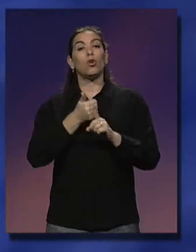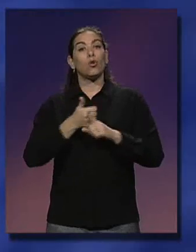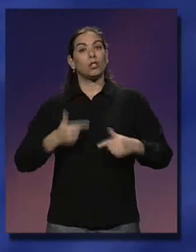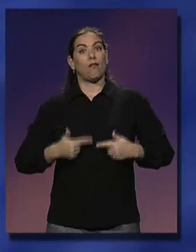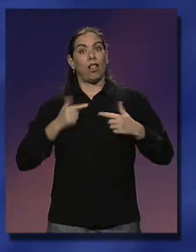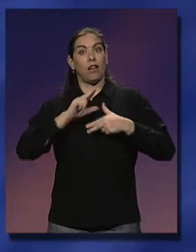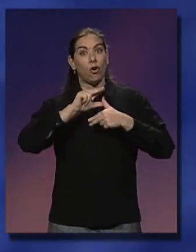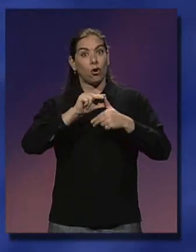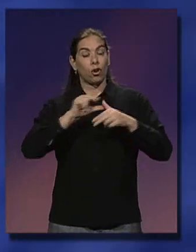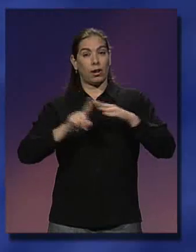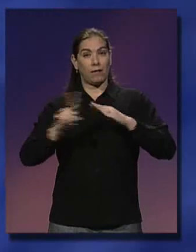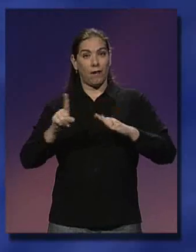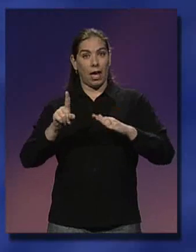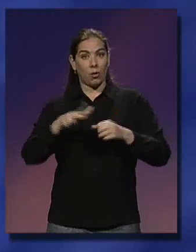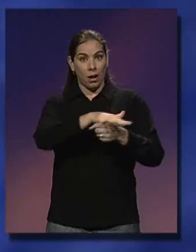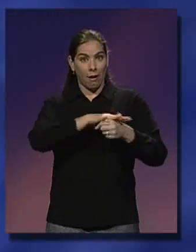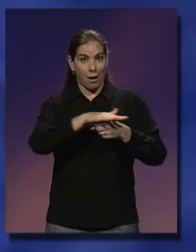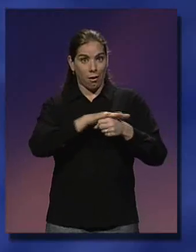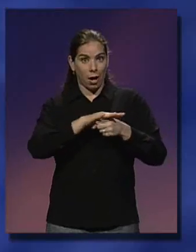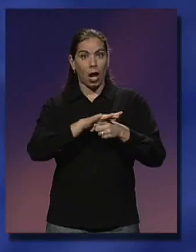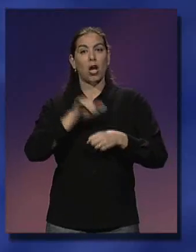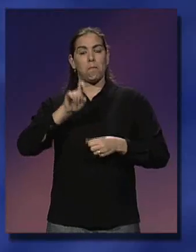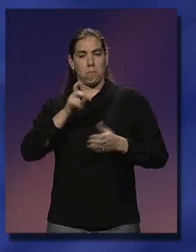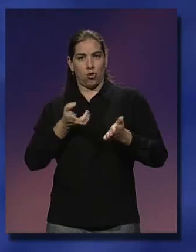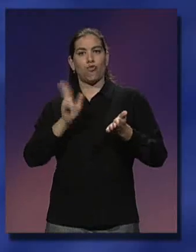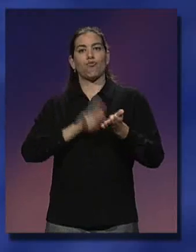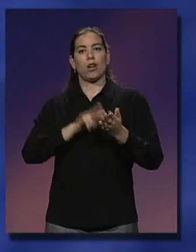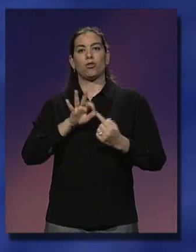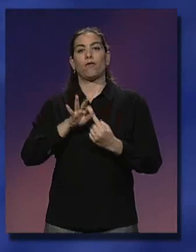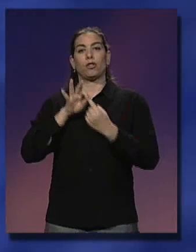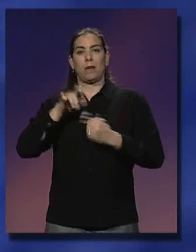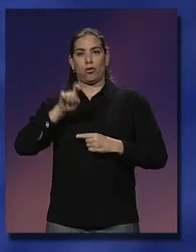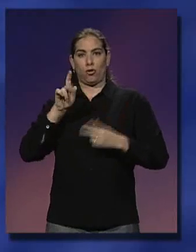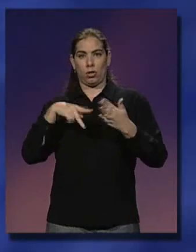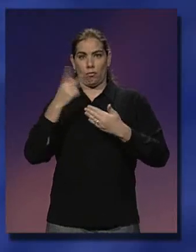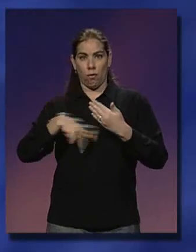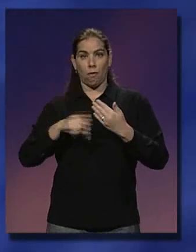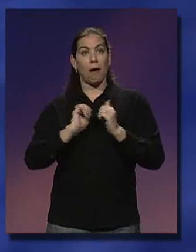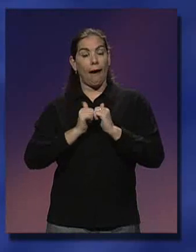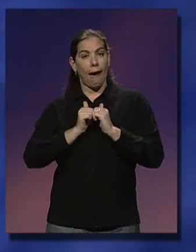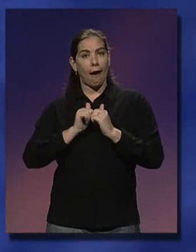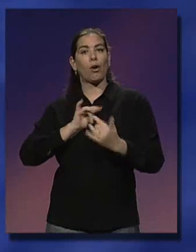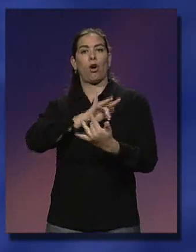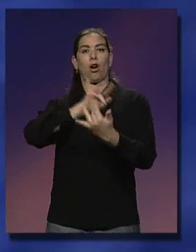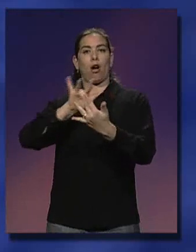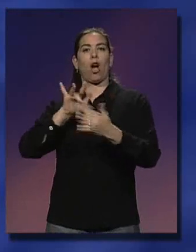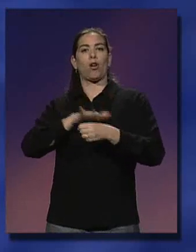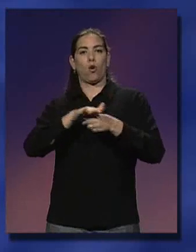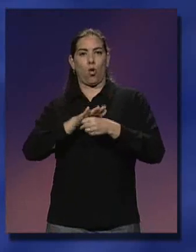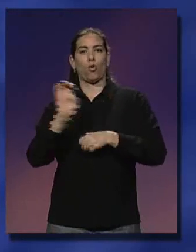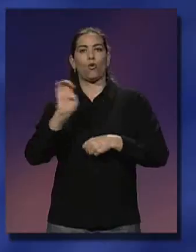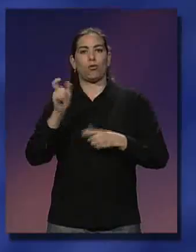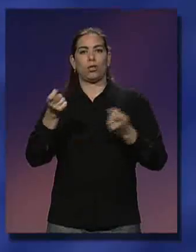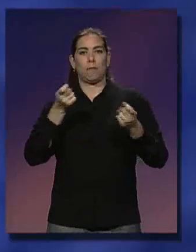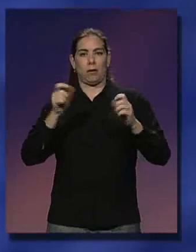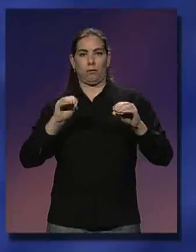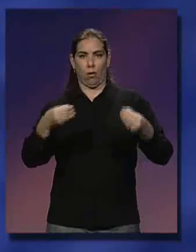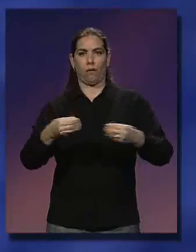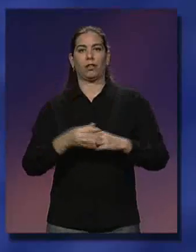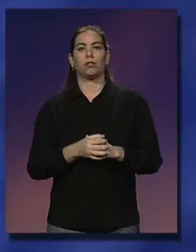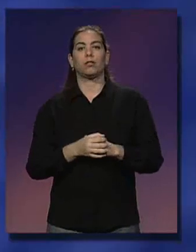hurricane evacuation zone and register for special needs programs, contact your local emergency management office.